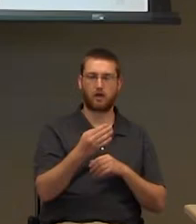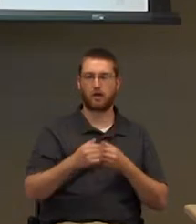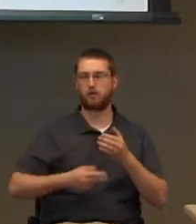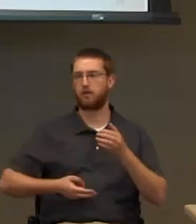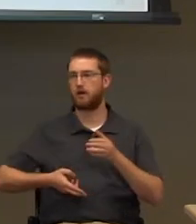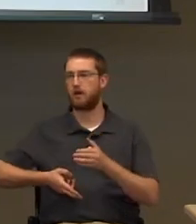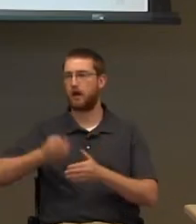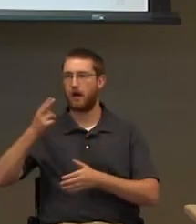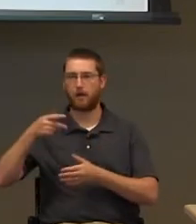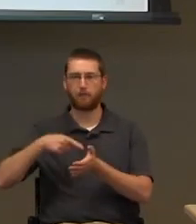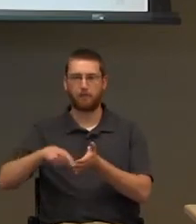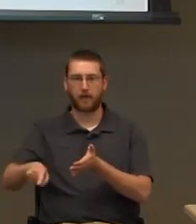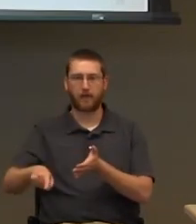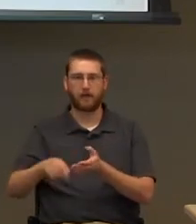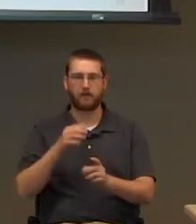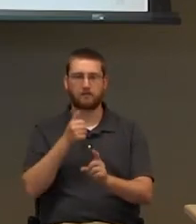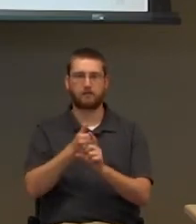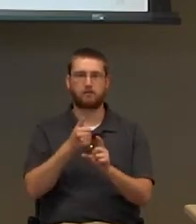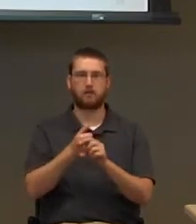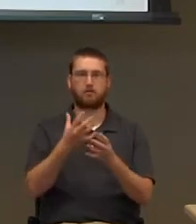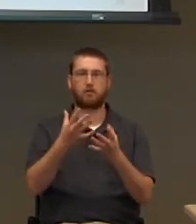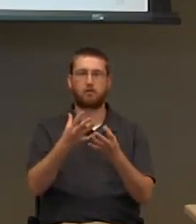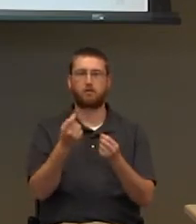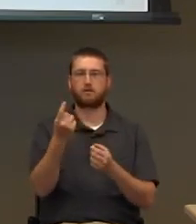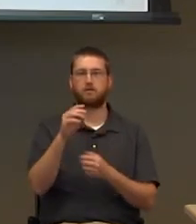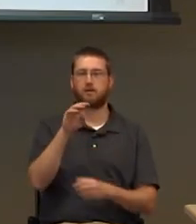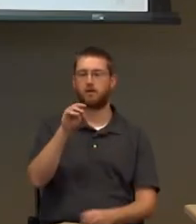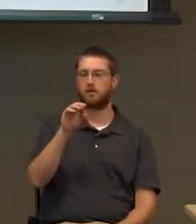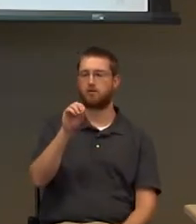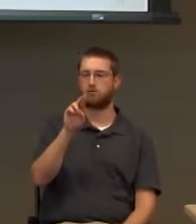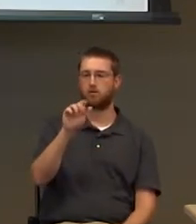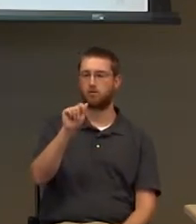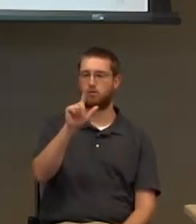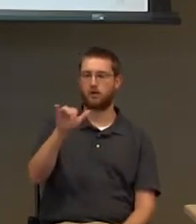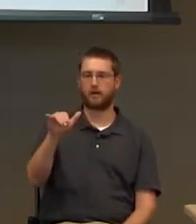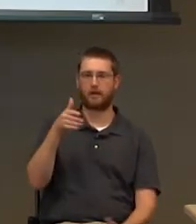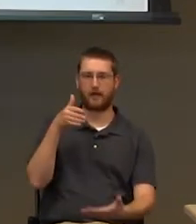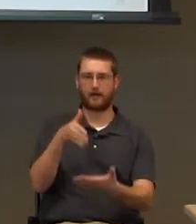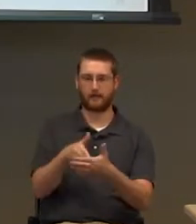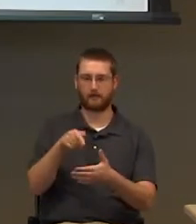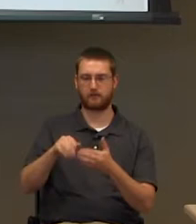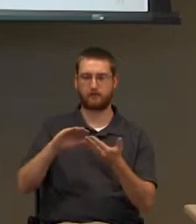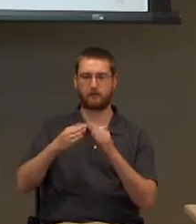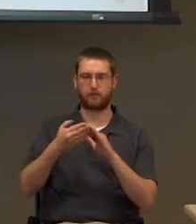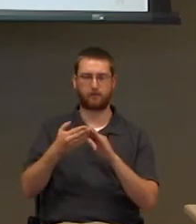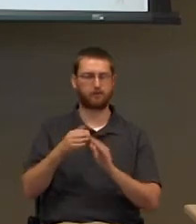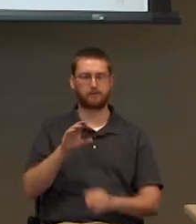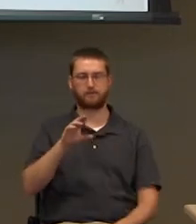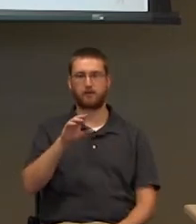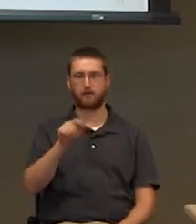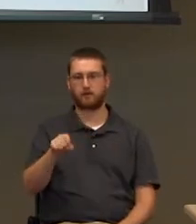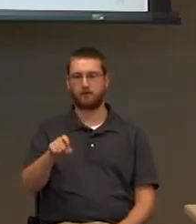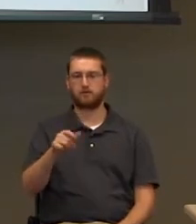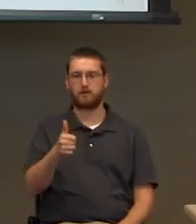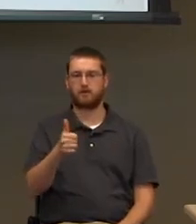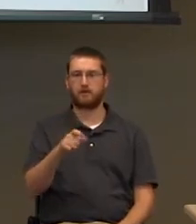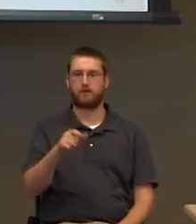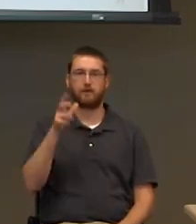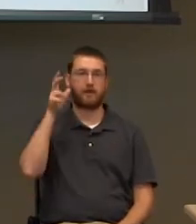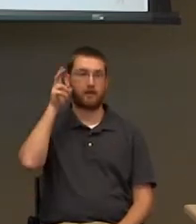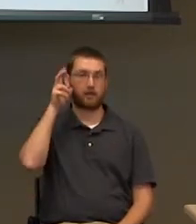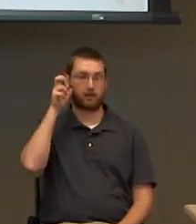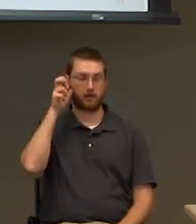they want something that is just morally against what this community stands for and supports. You need to be willing to hear